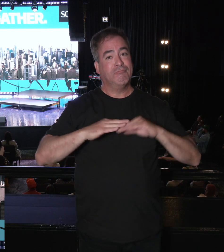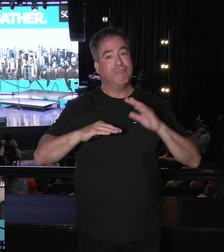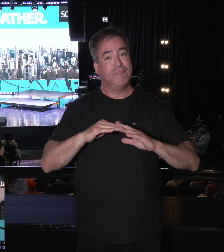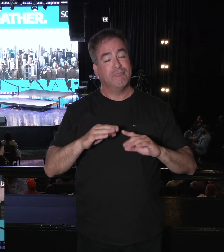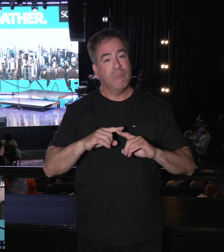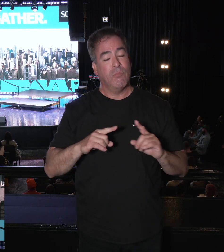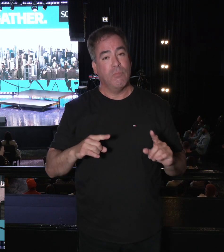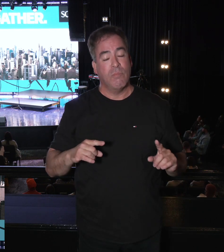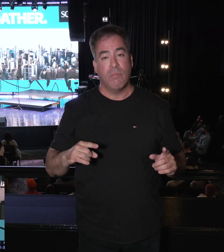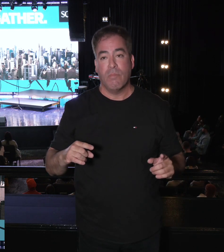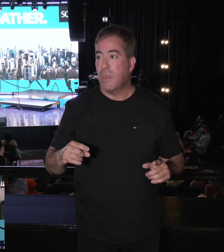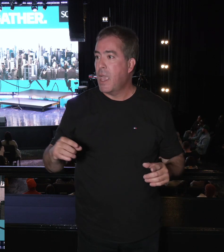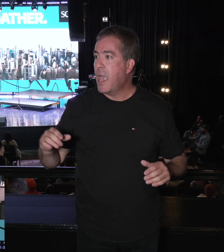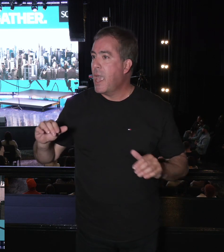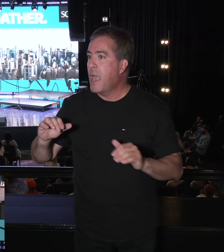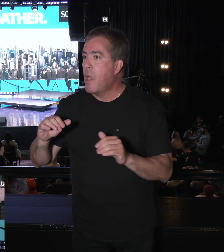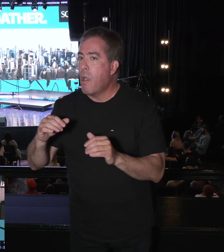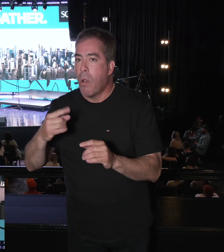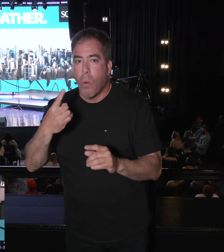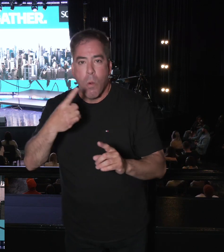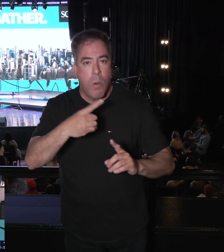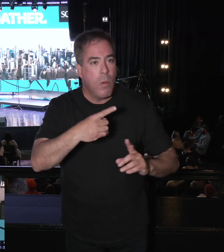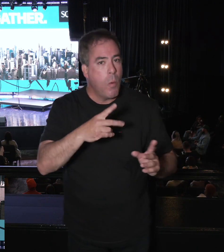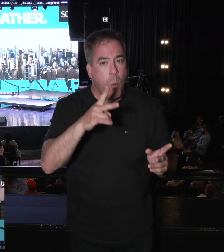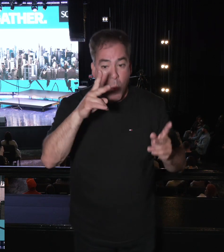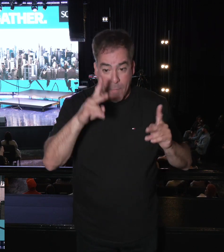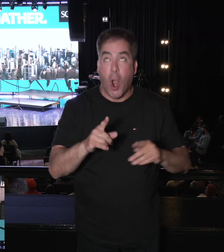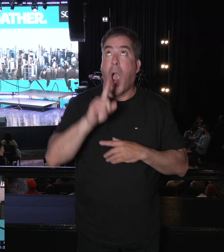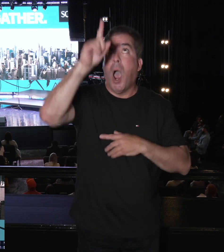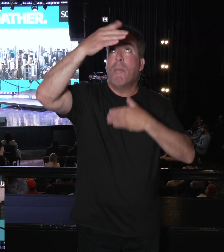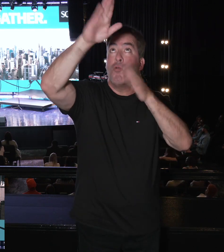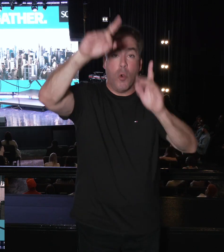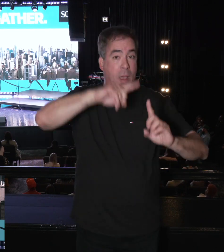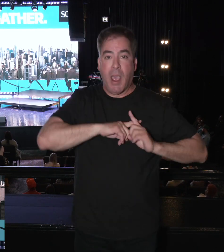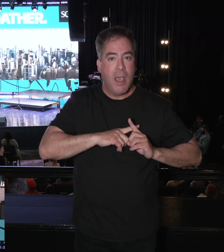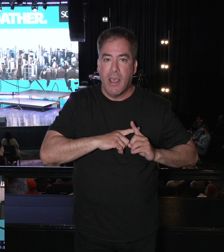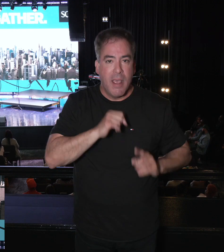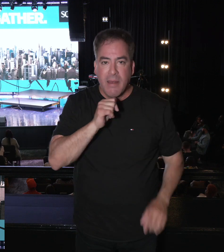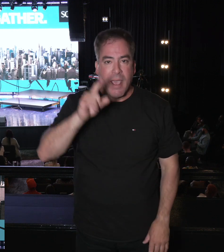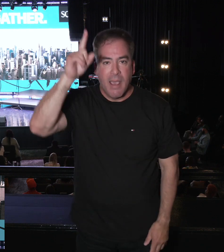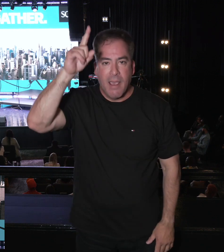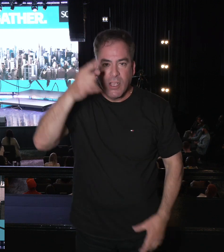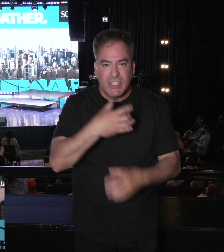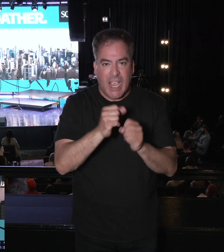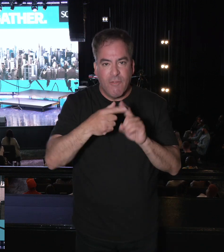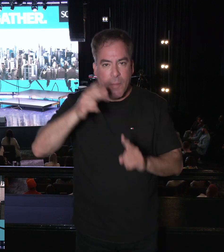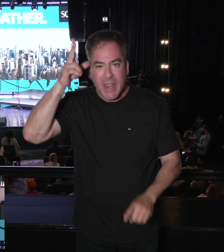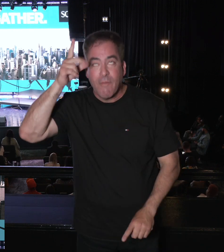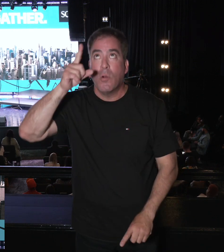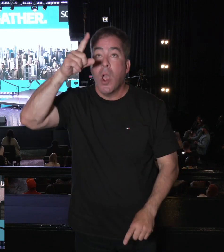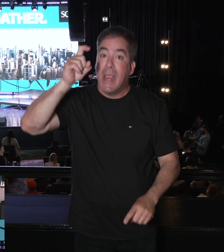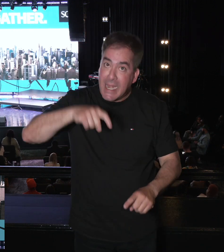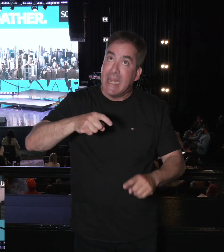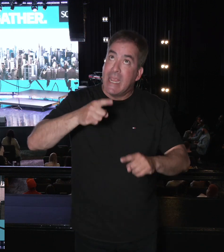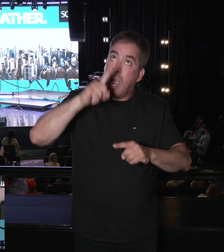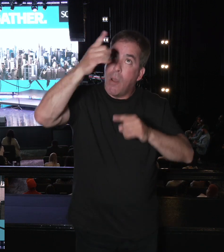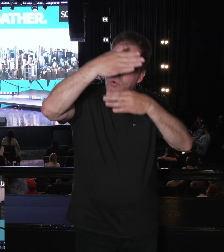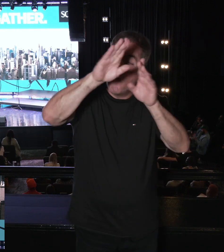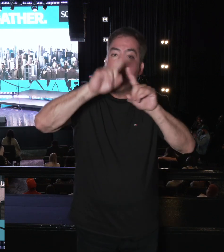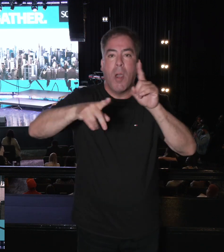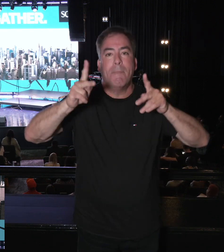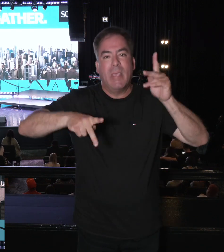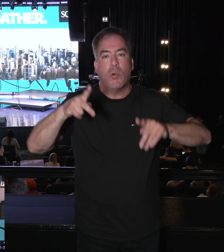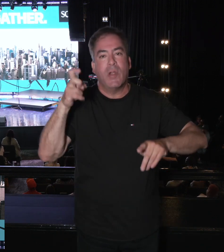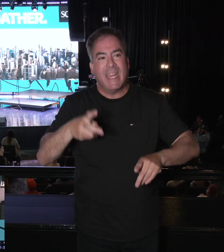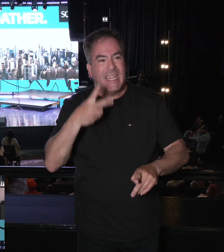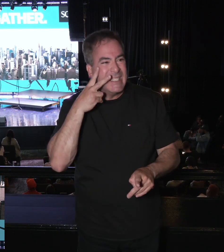But see, not one person got saved in the upper room. Not one person gets rescued from hell in the upper room. We need the upper room, but people need us in the streets.